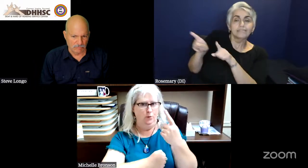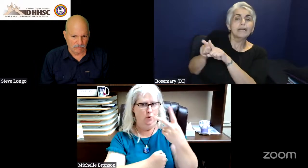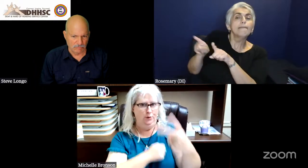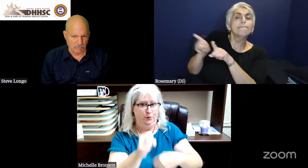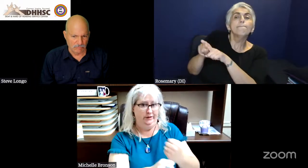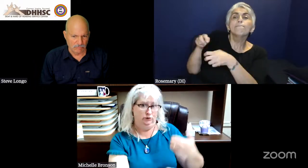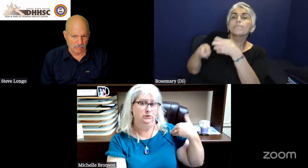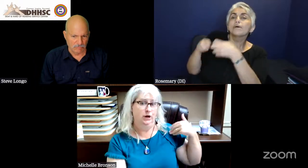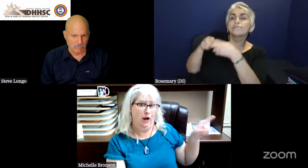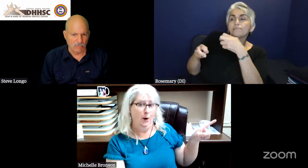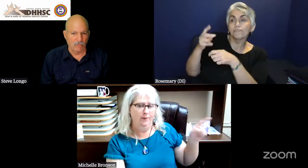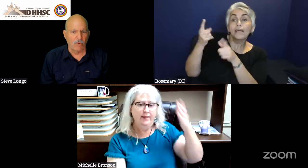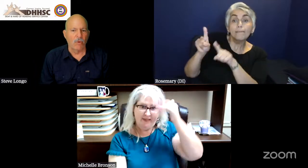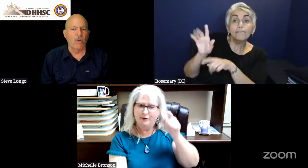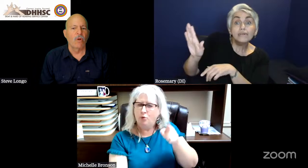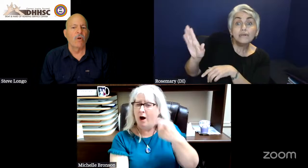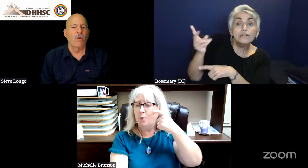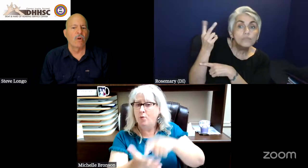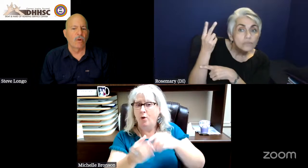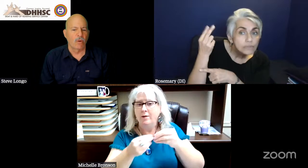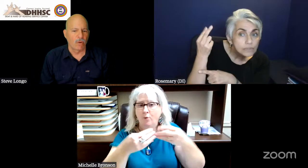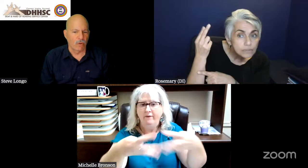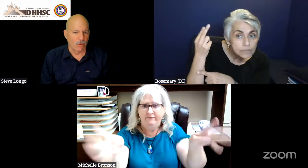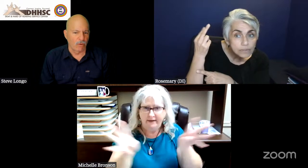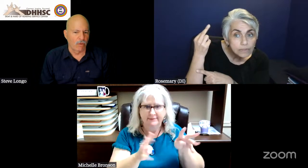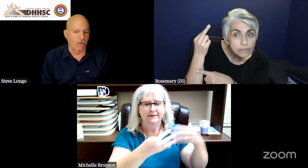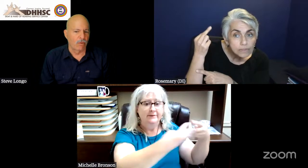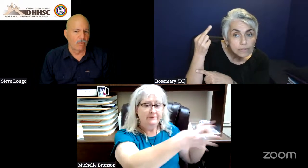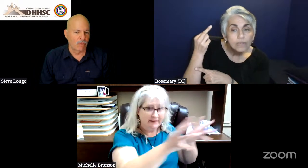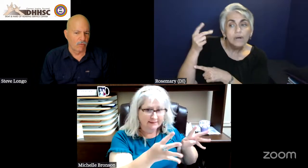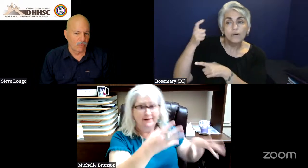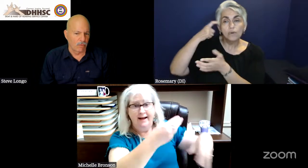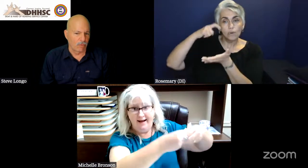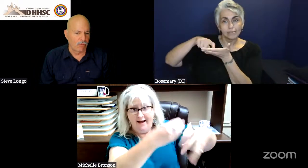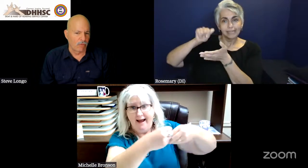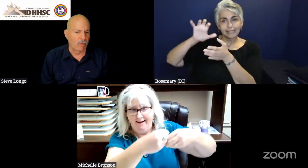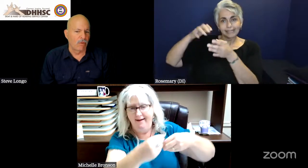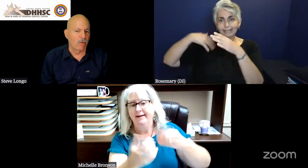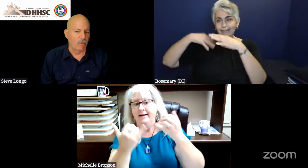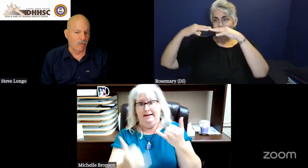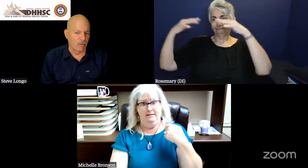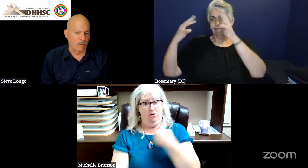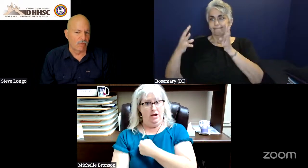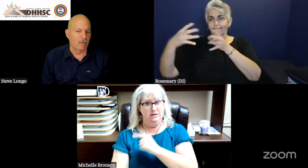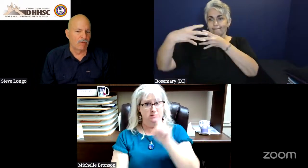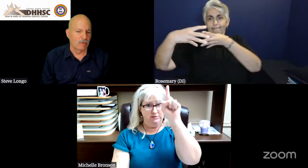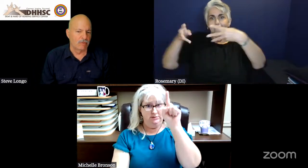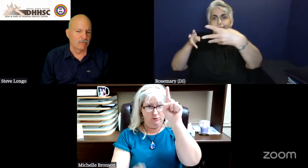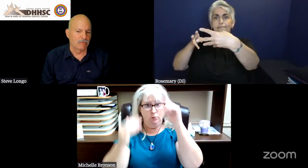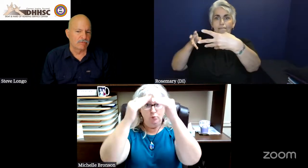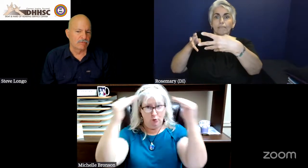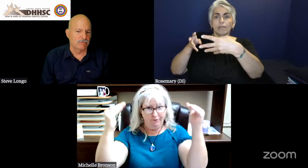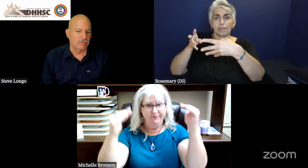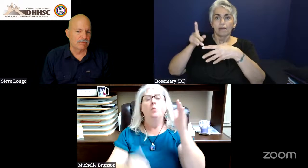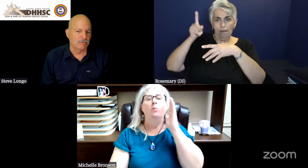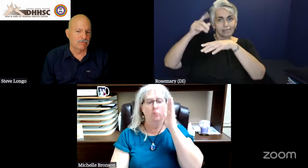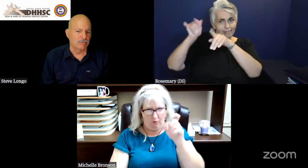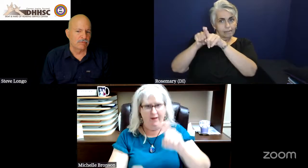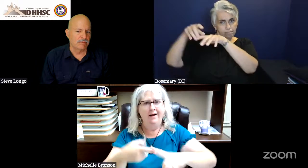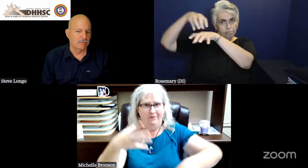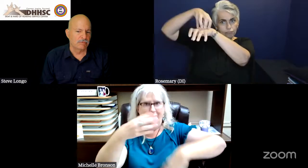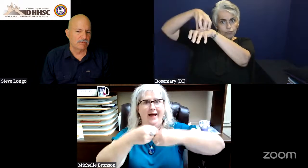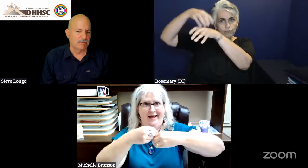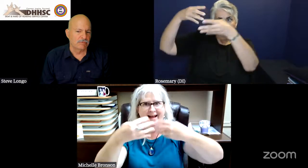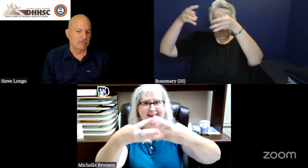learned that theirs was stolen 1 or 2 years ago. That's why you notice there's more fencing and gating around the air